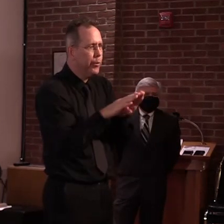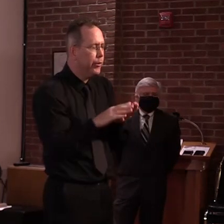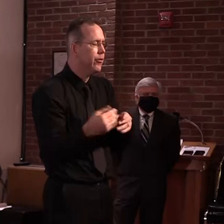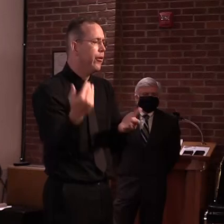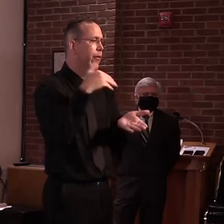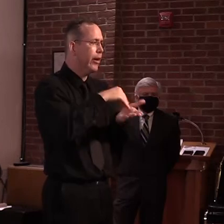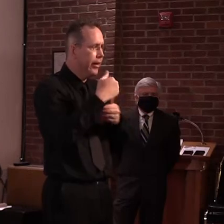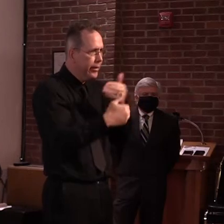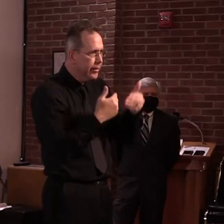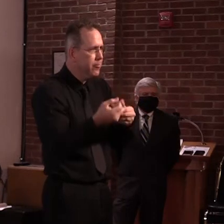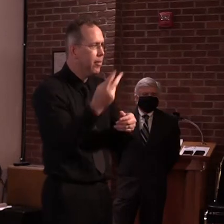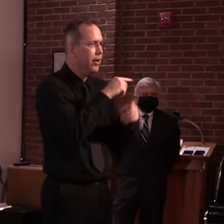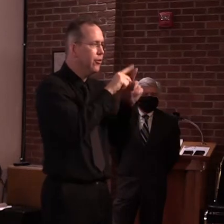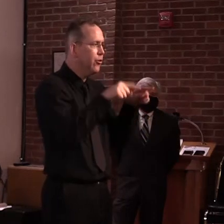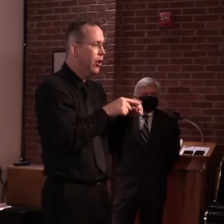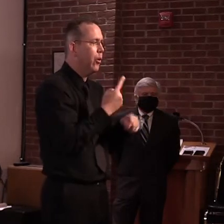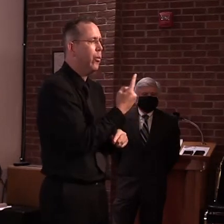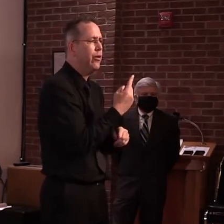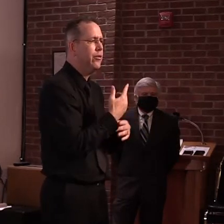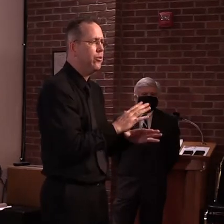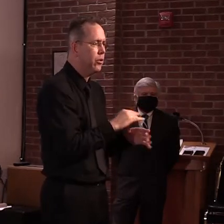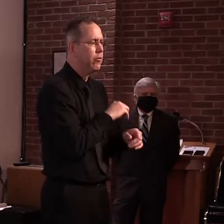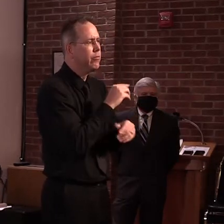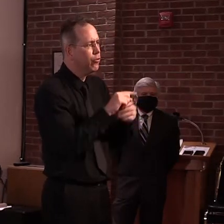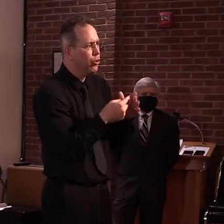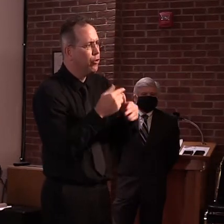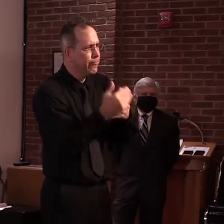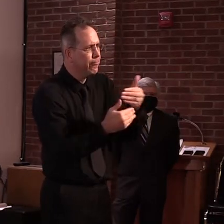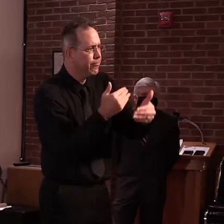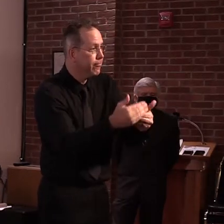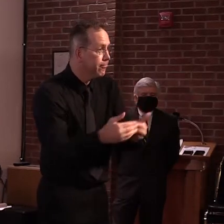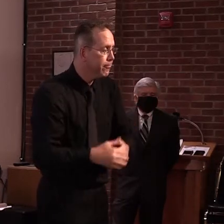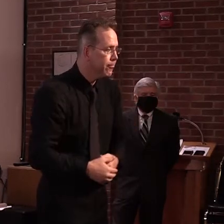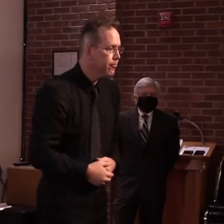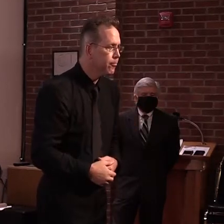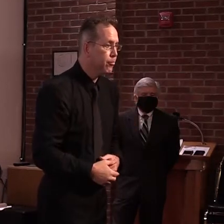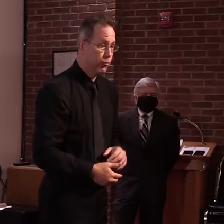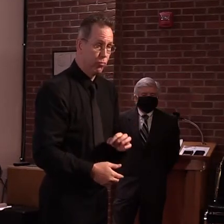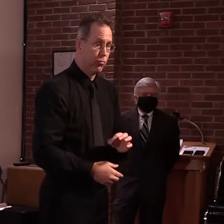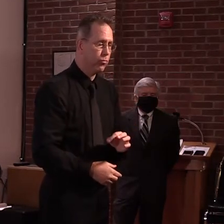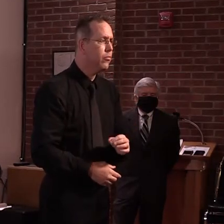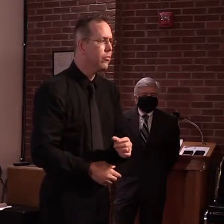Thank you. Mike Donahue, the Islander.